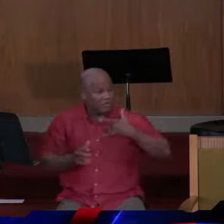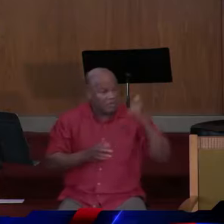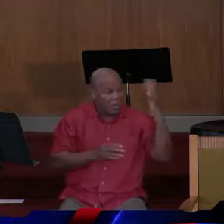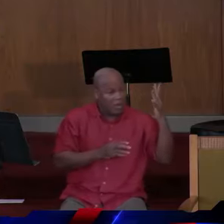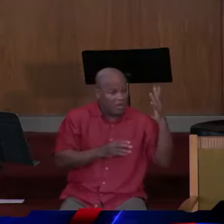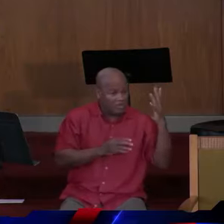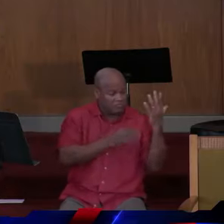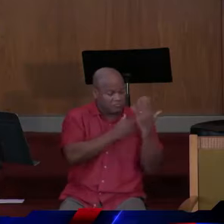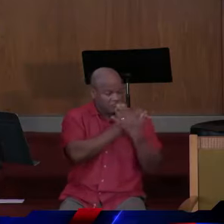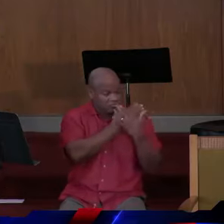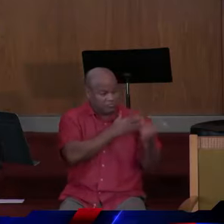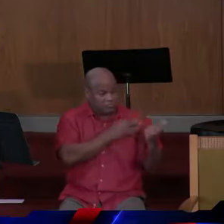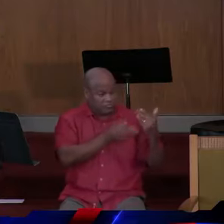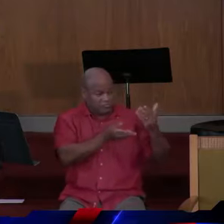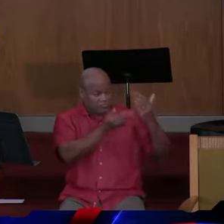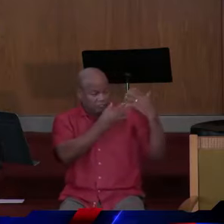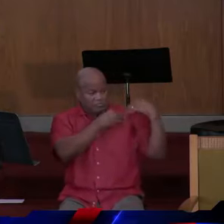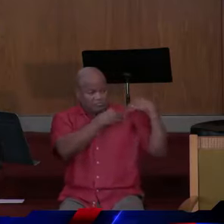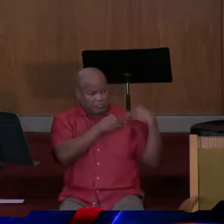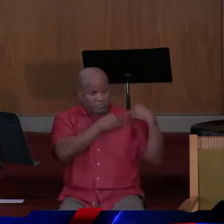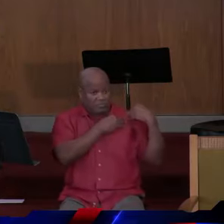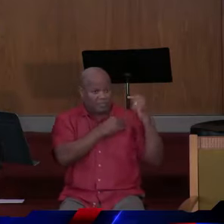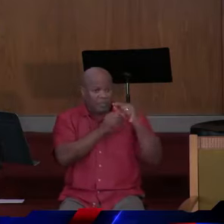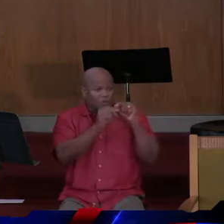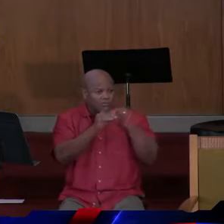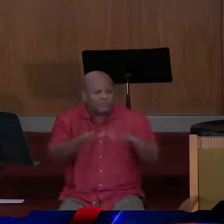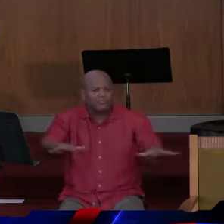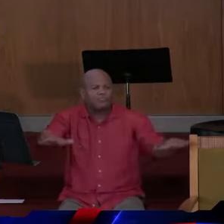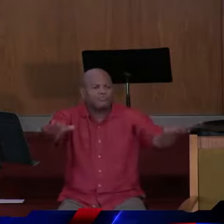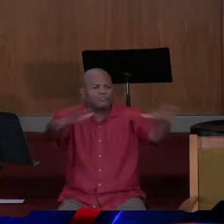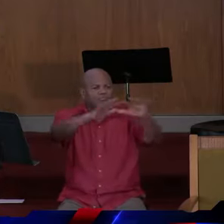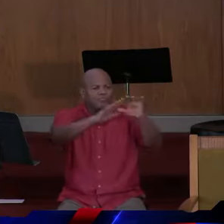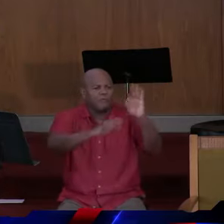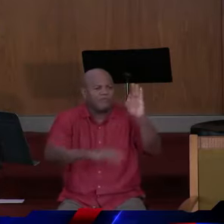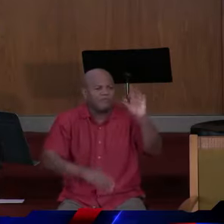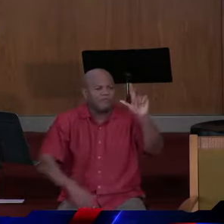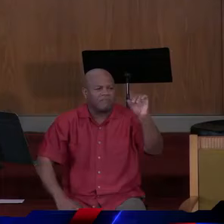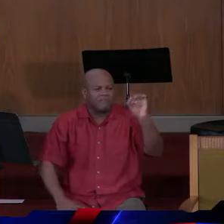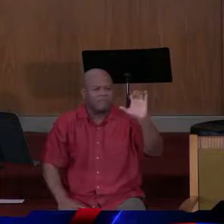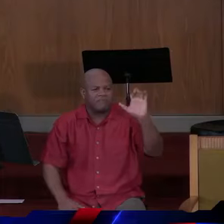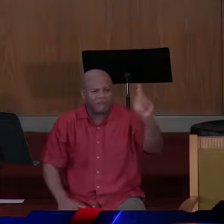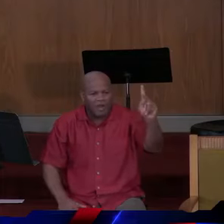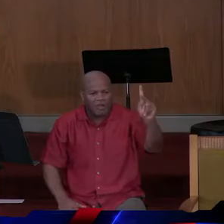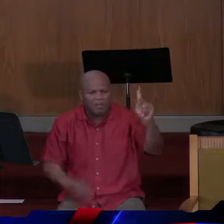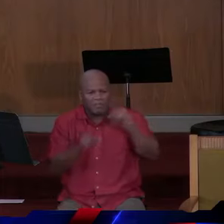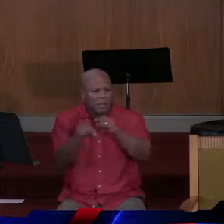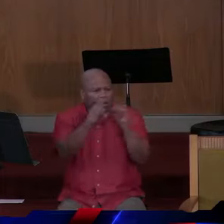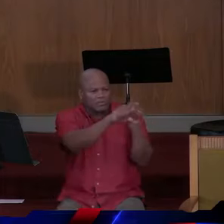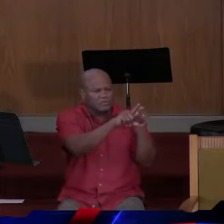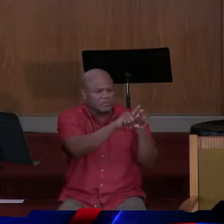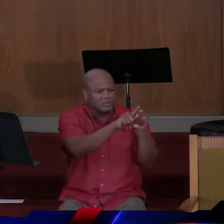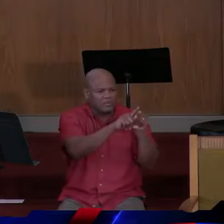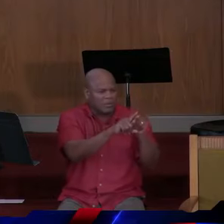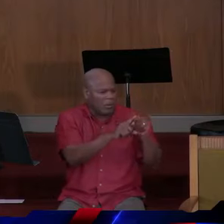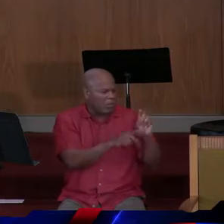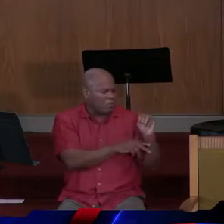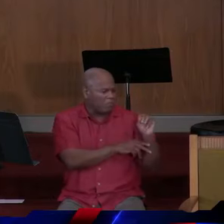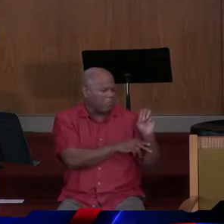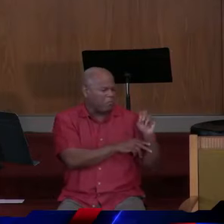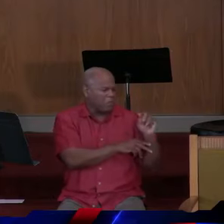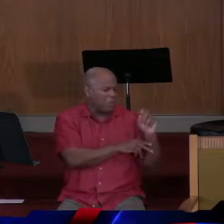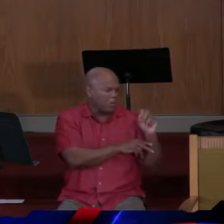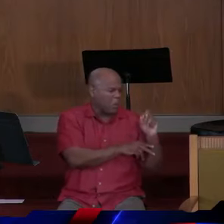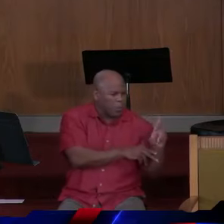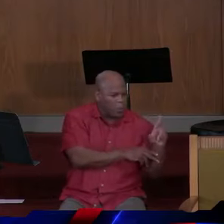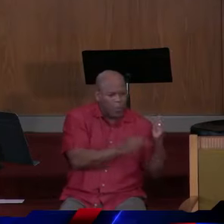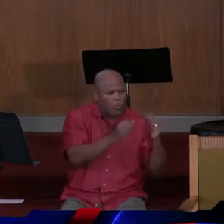a call, not only to shepherd the flock, but to be a mentor or